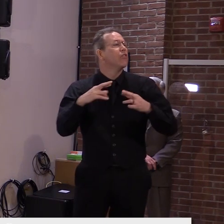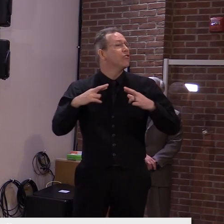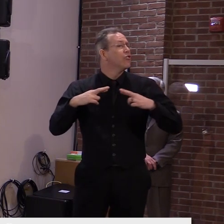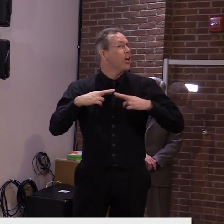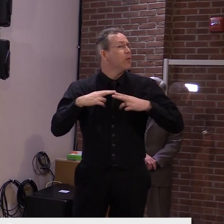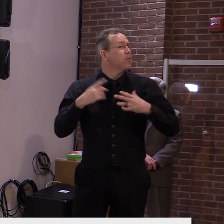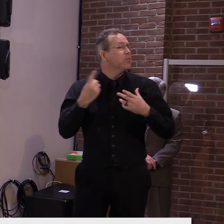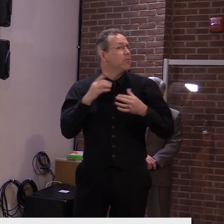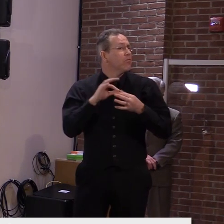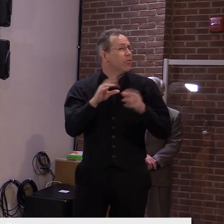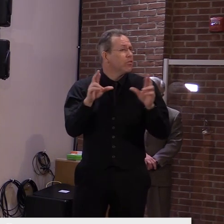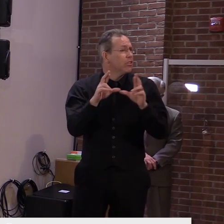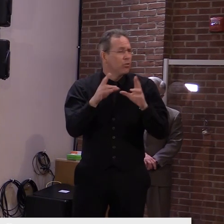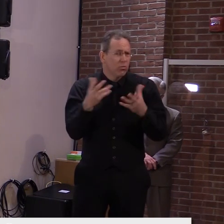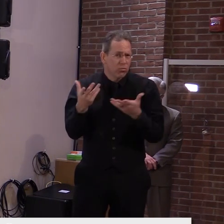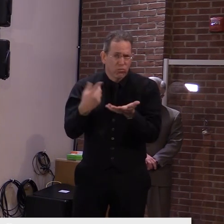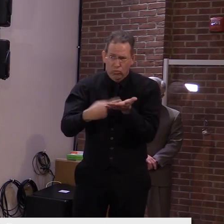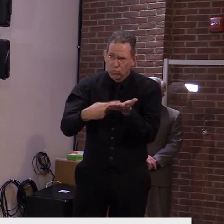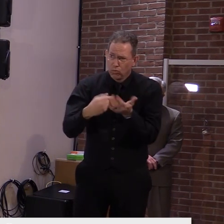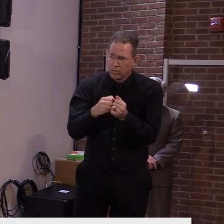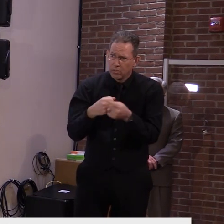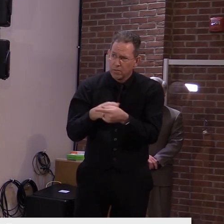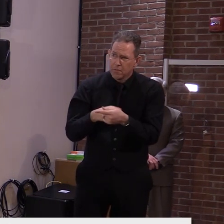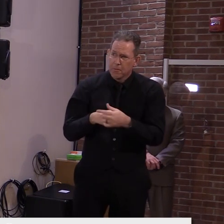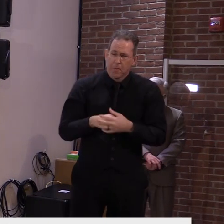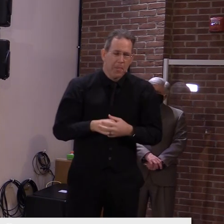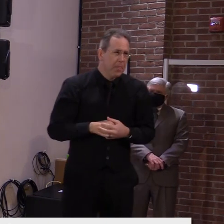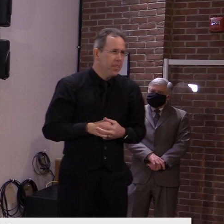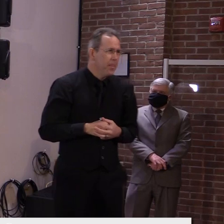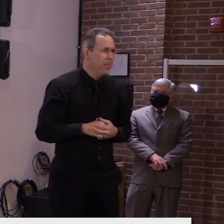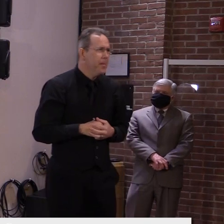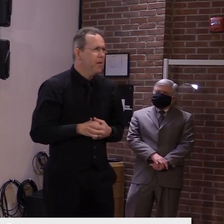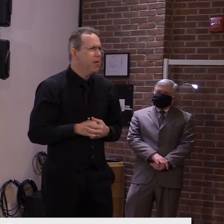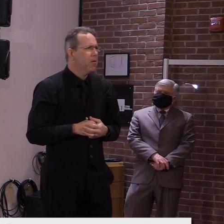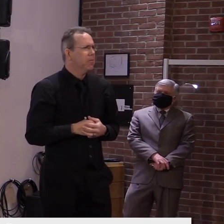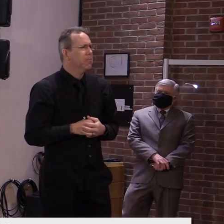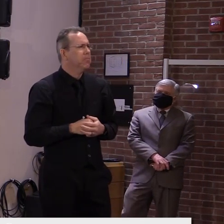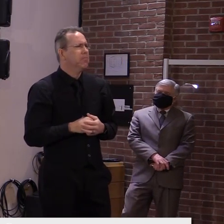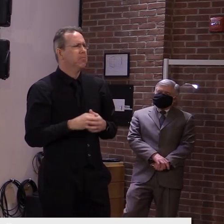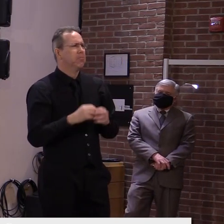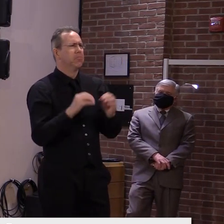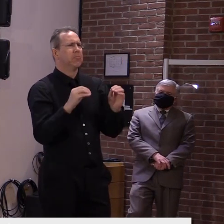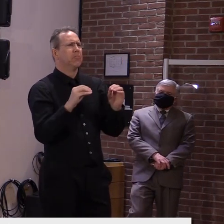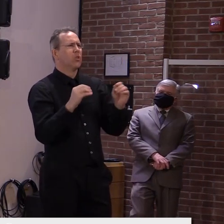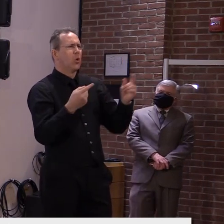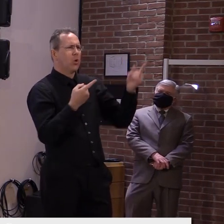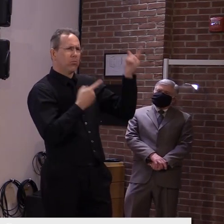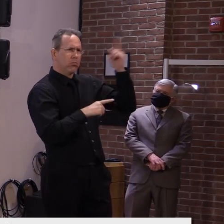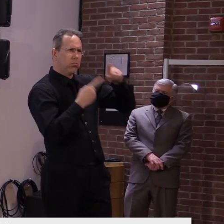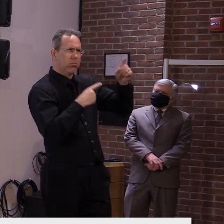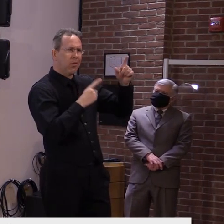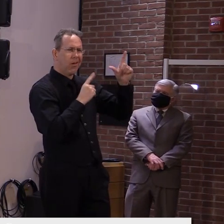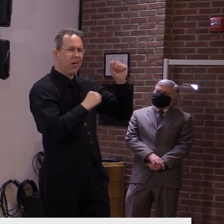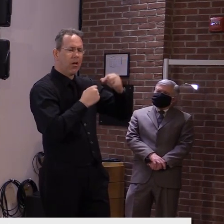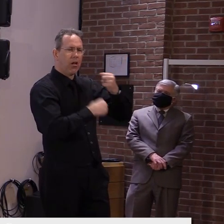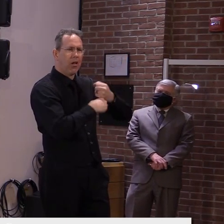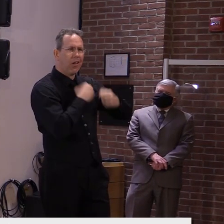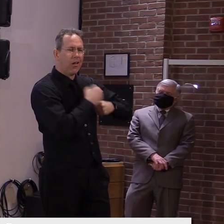No, there's no agreement in any way, no quid pro quo on any of that.